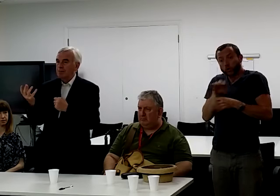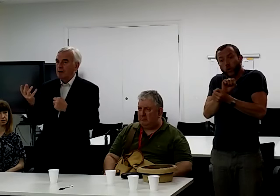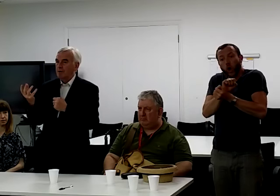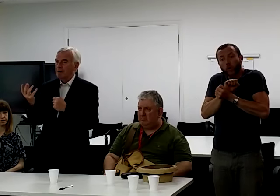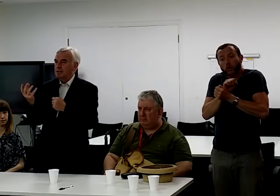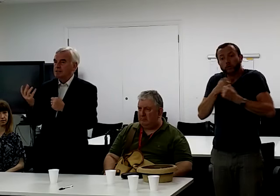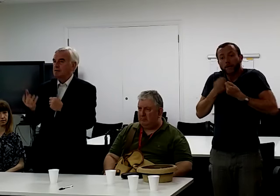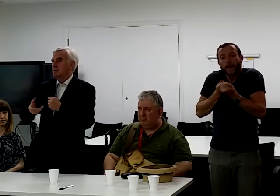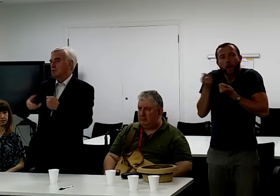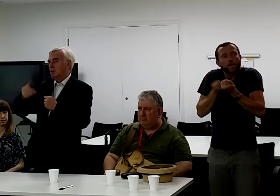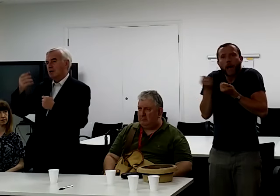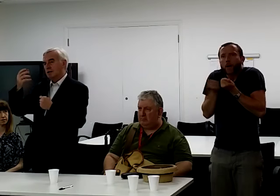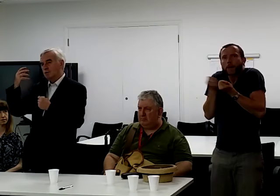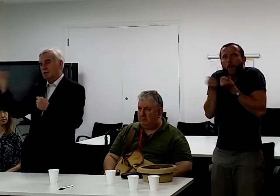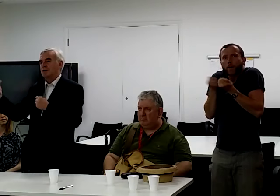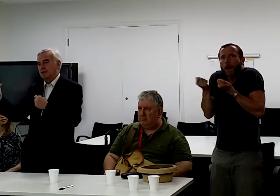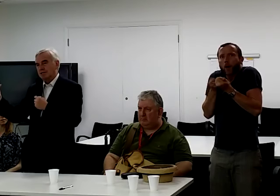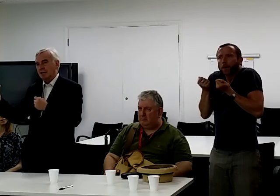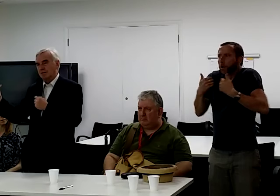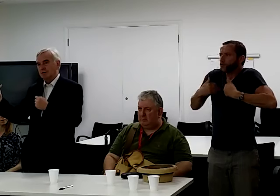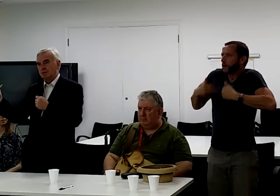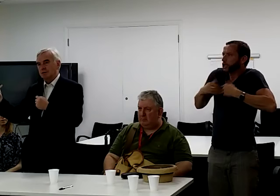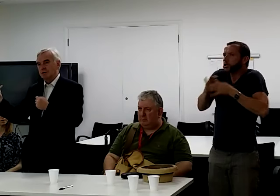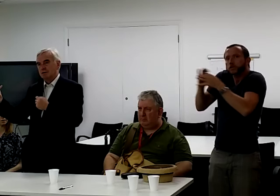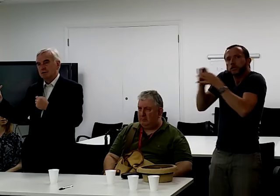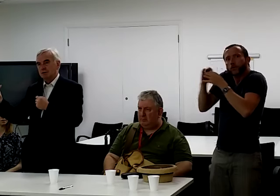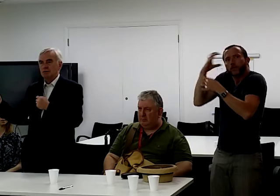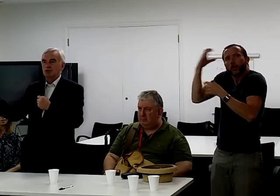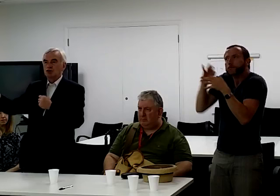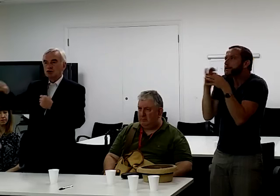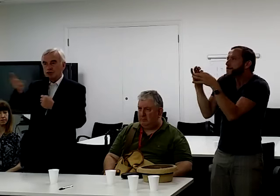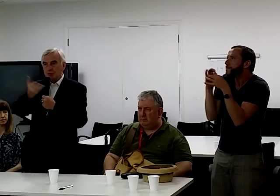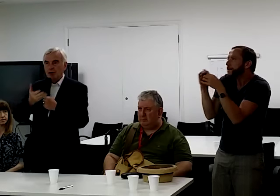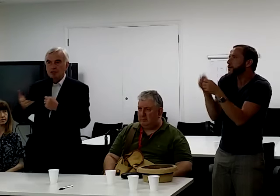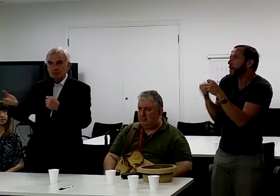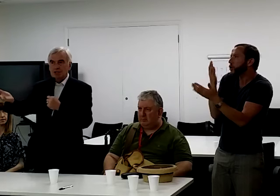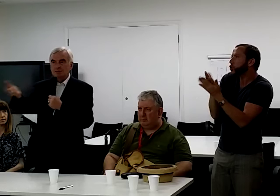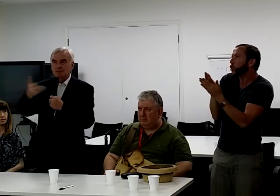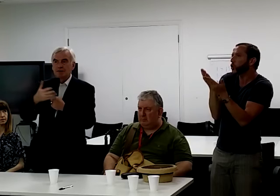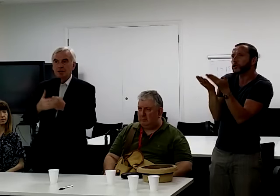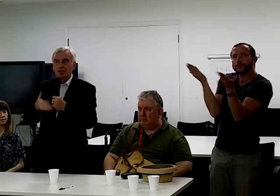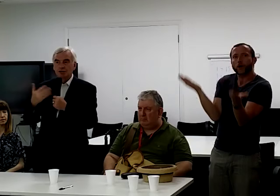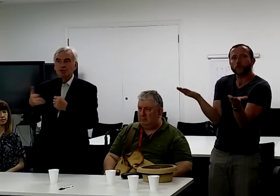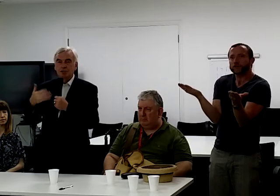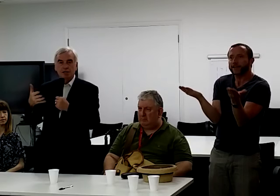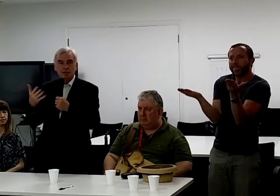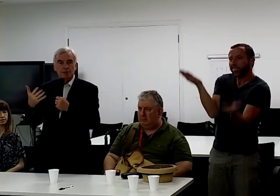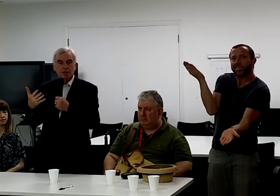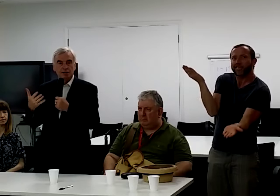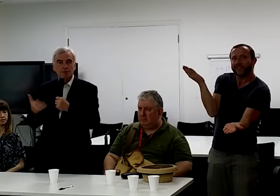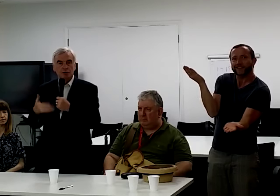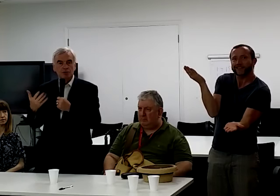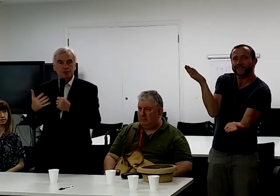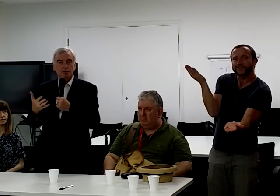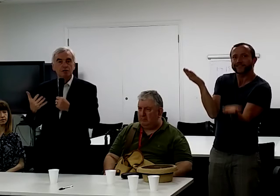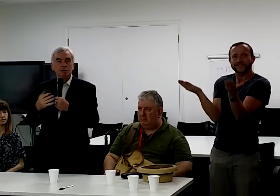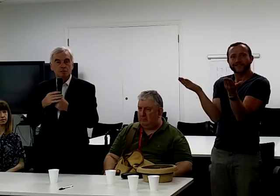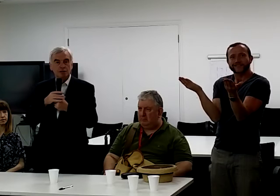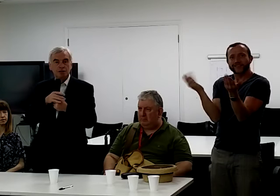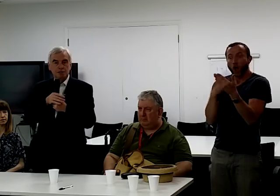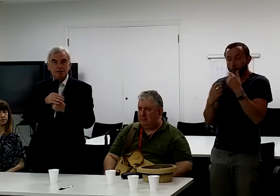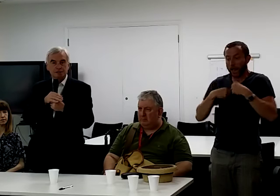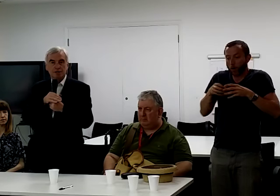to hold on to their power base, working with the establishment to ensure democracy doesn't prevail, not just in our party, but